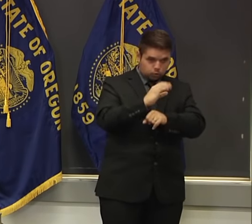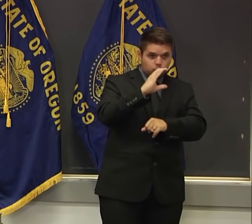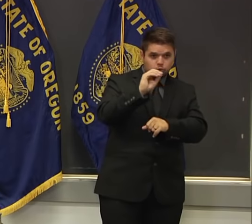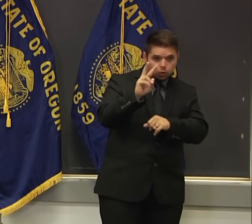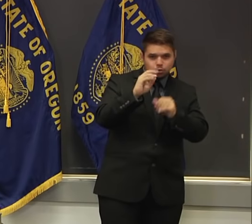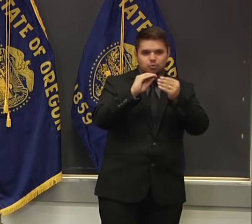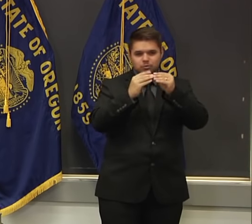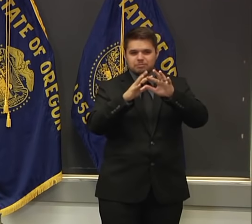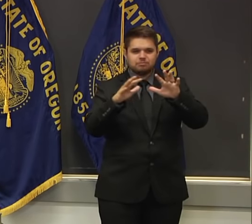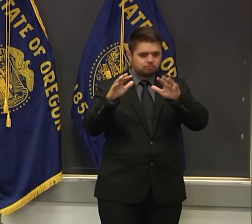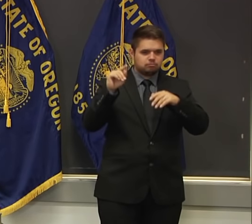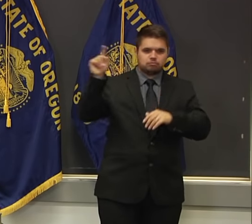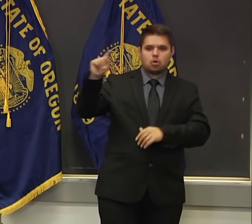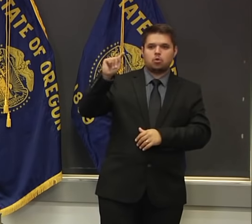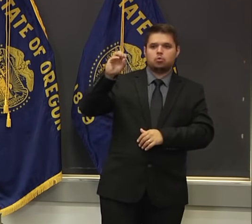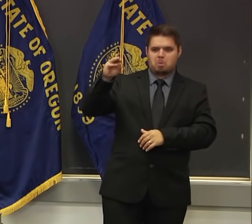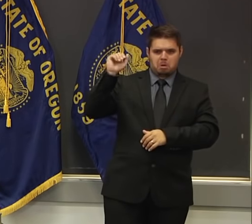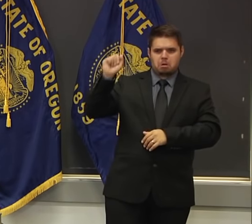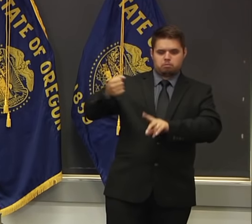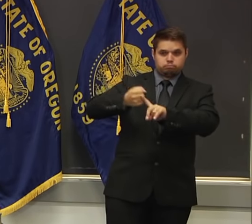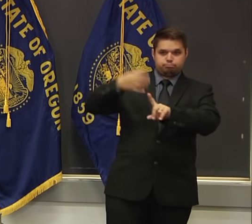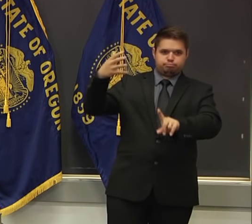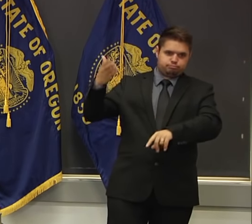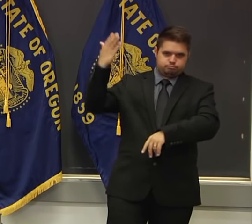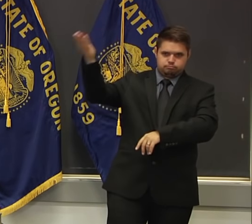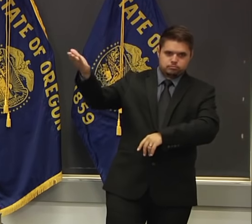that from Department of Environmental Quality.